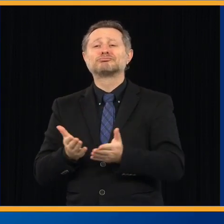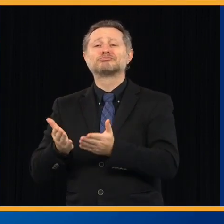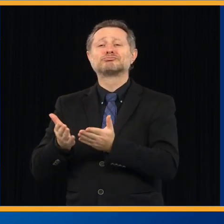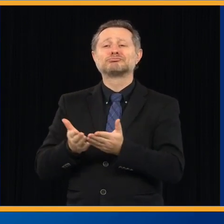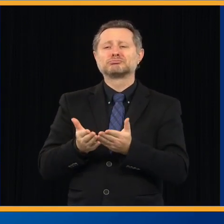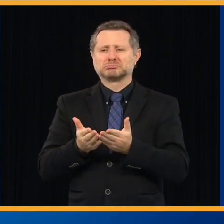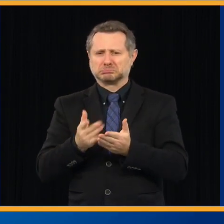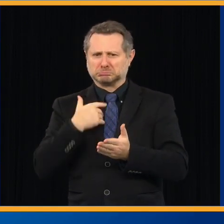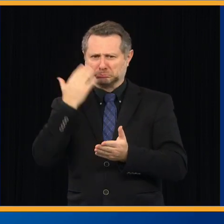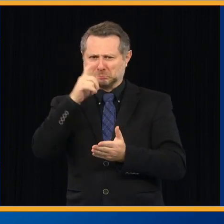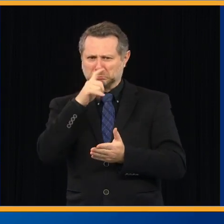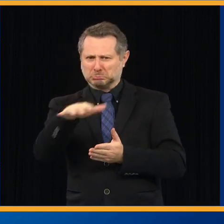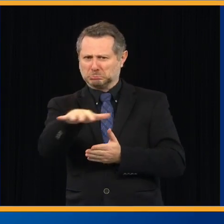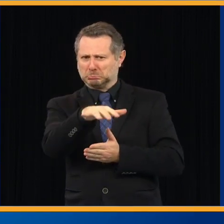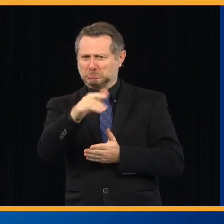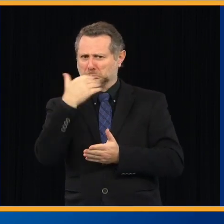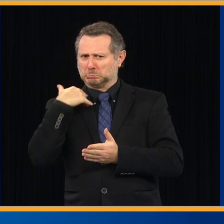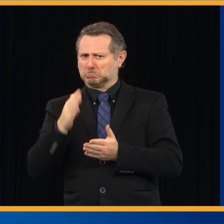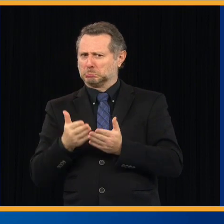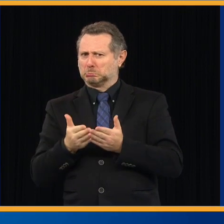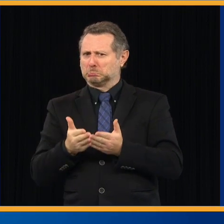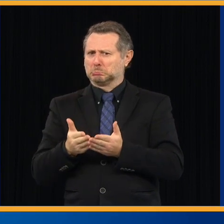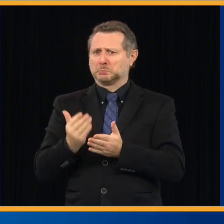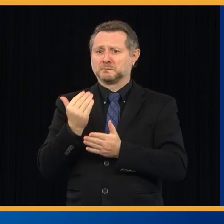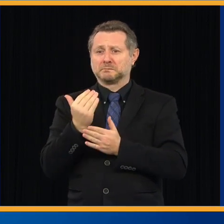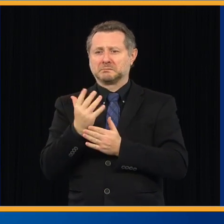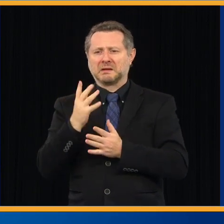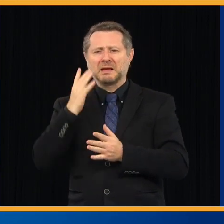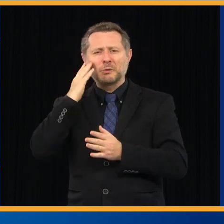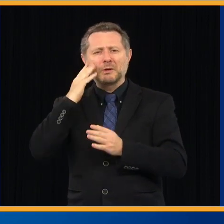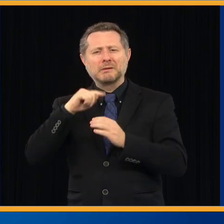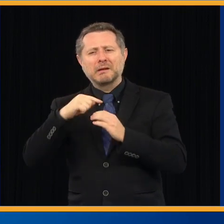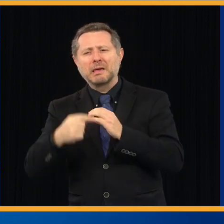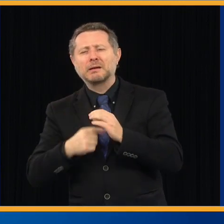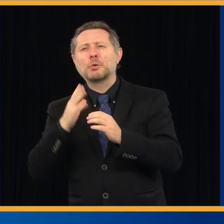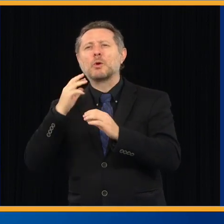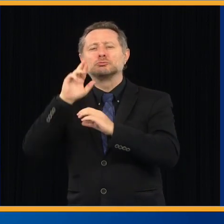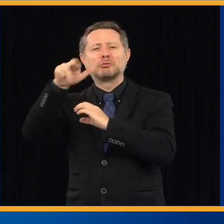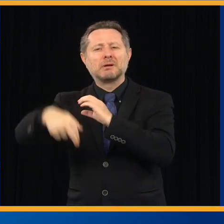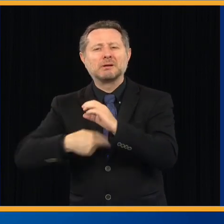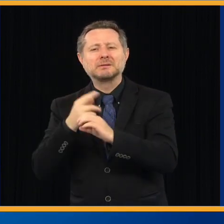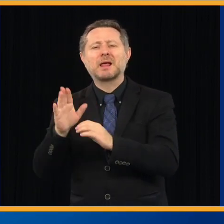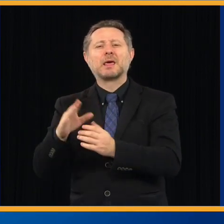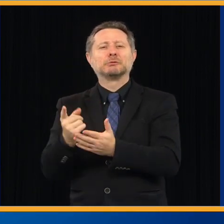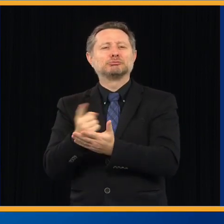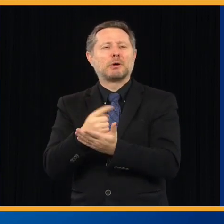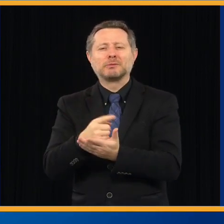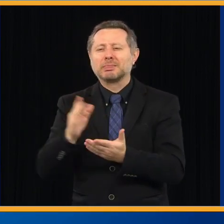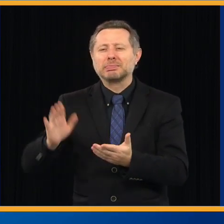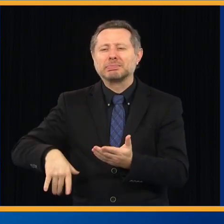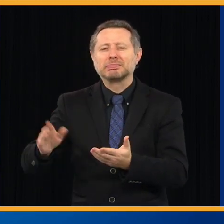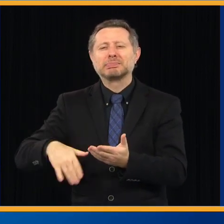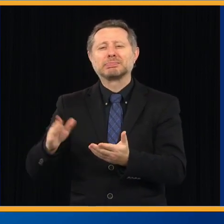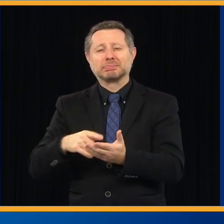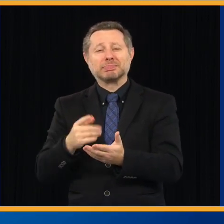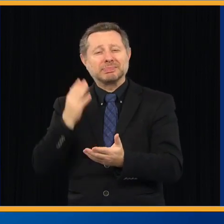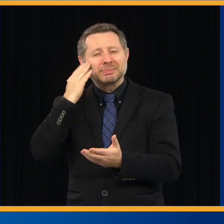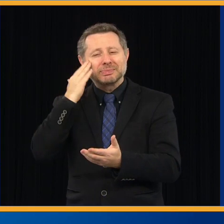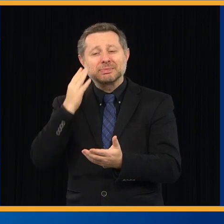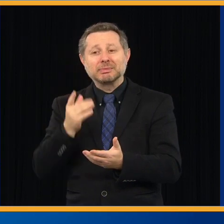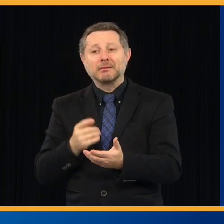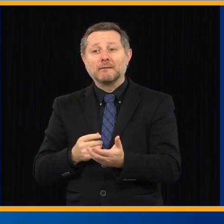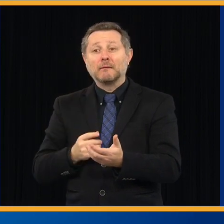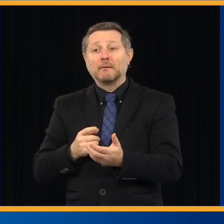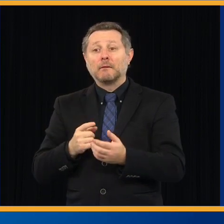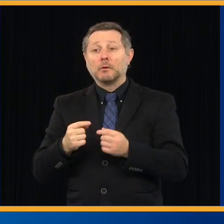this is before GPS and radar and depth finders, they would throw out a piece of lead with a rope. The